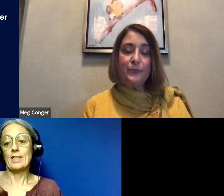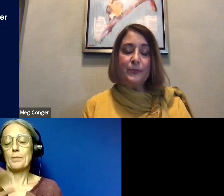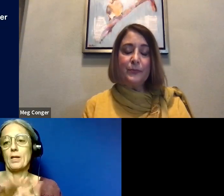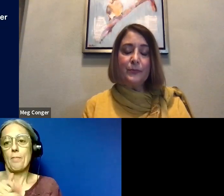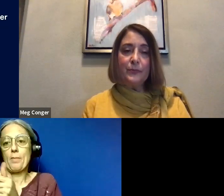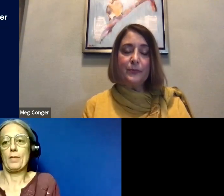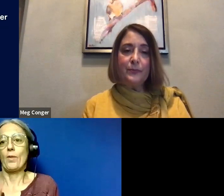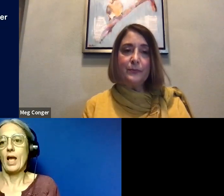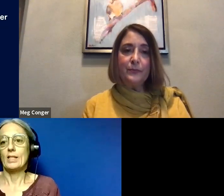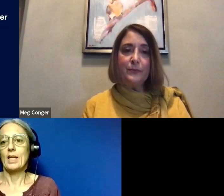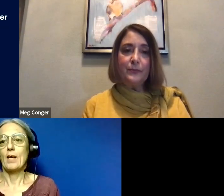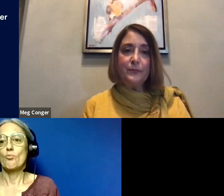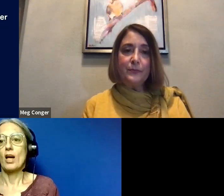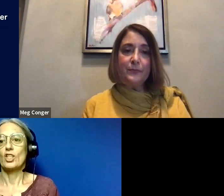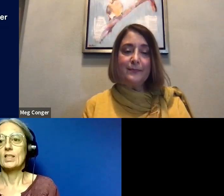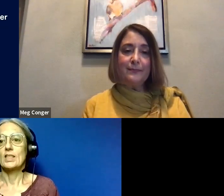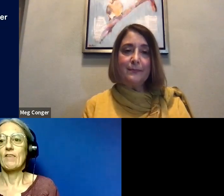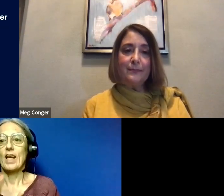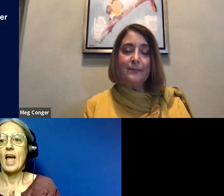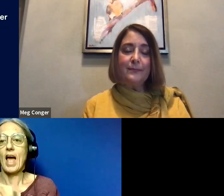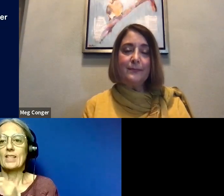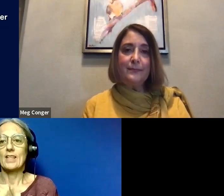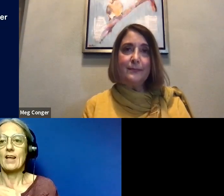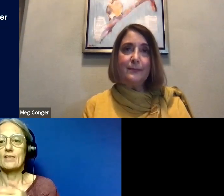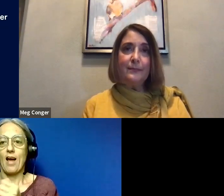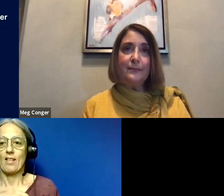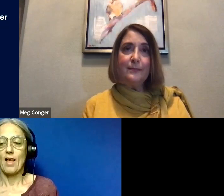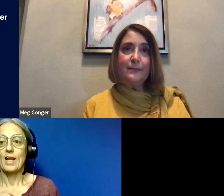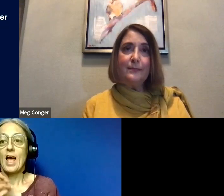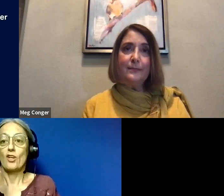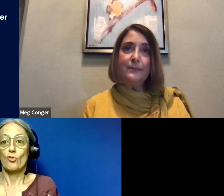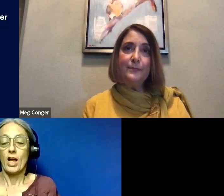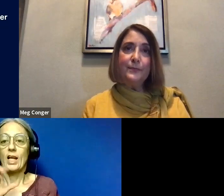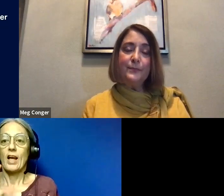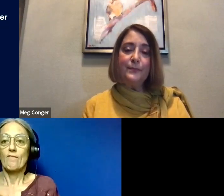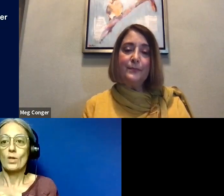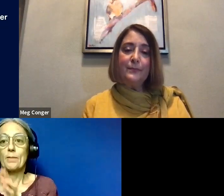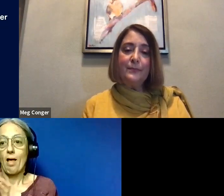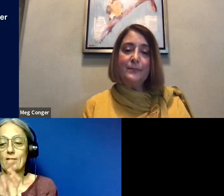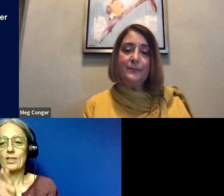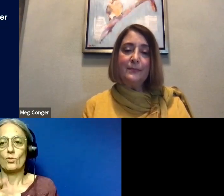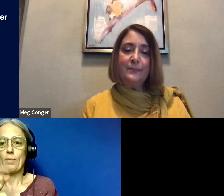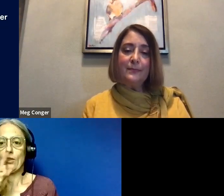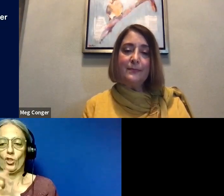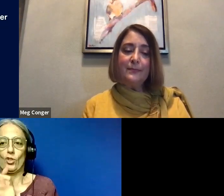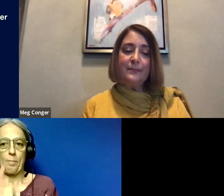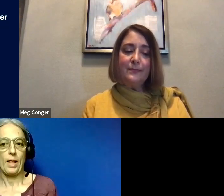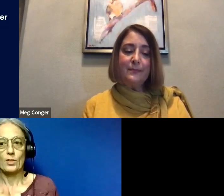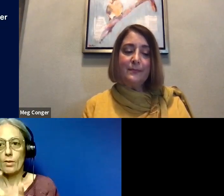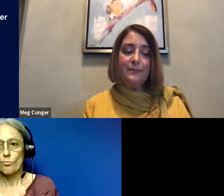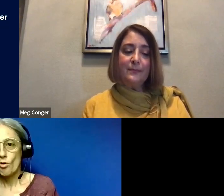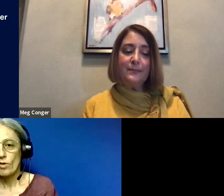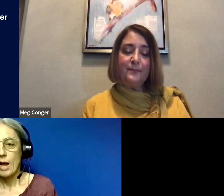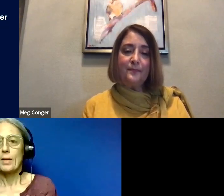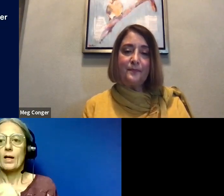Project Civic Access Guidelines and to create and enforce policies to ensure consistent compliance for programs, employment practices,